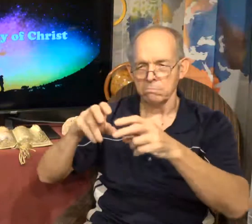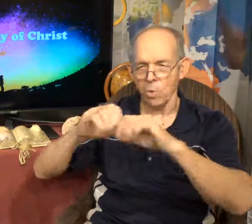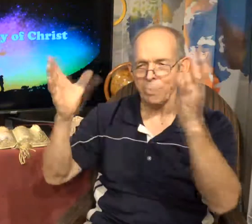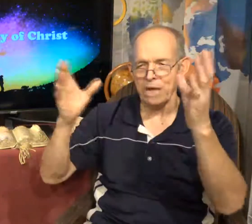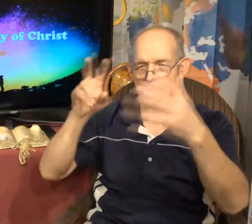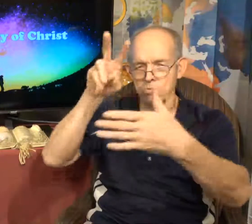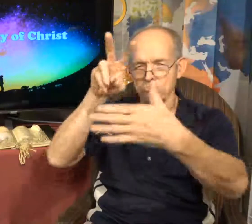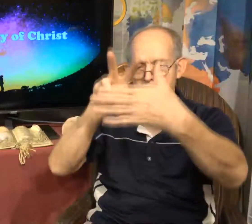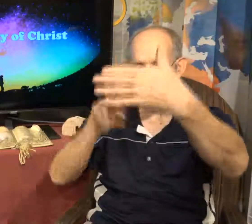We'll be up.